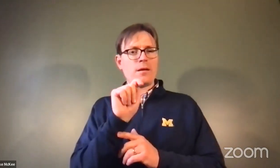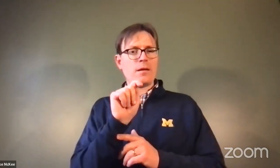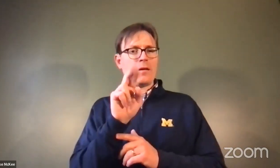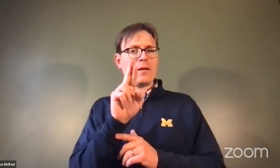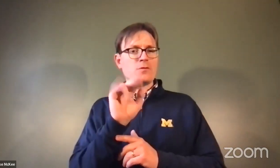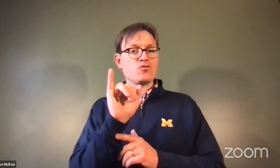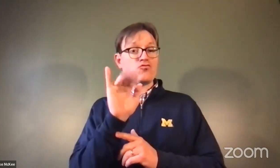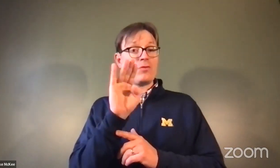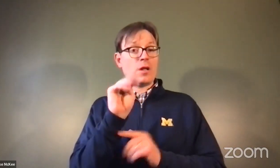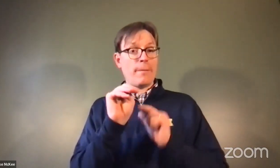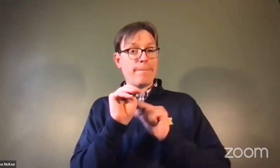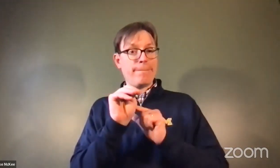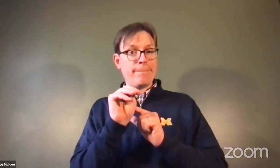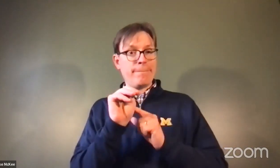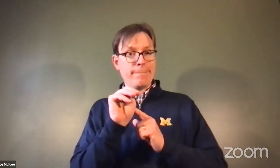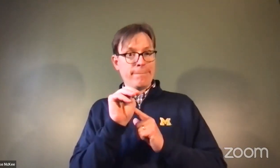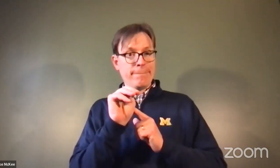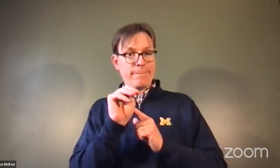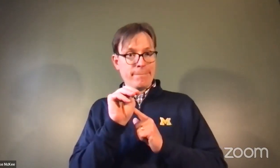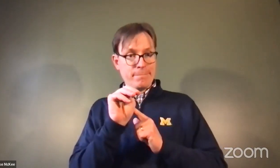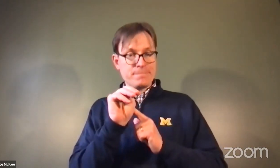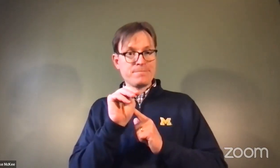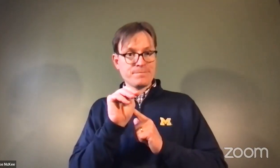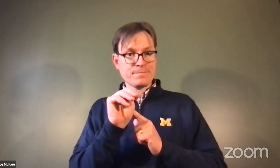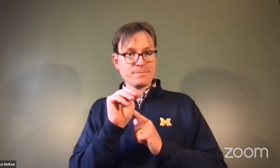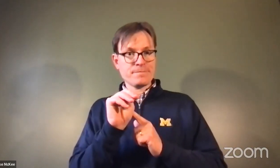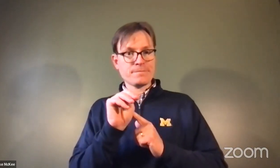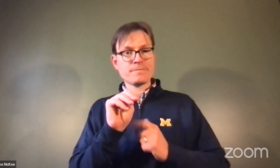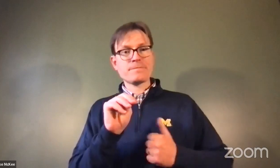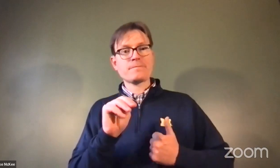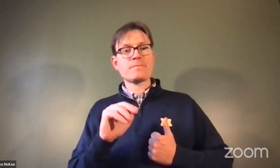All the blood enters the heart through the right atrium